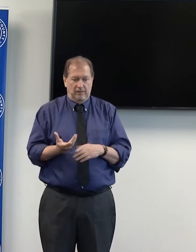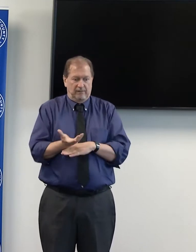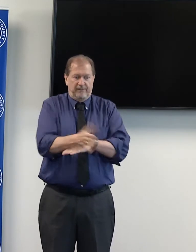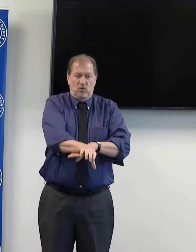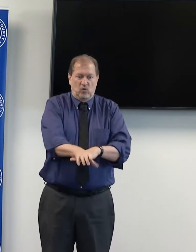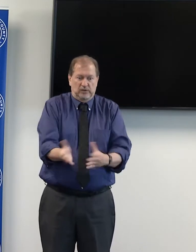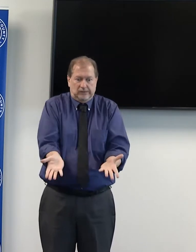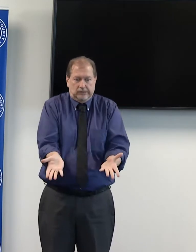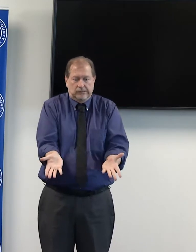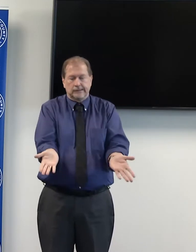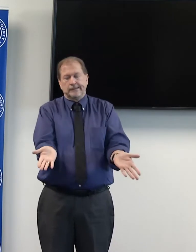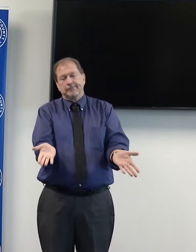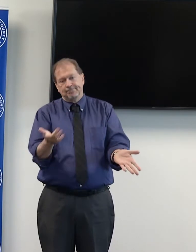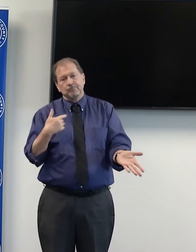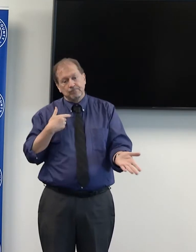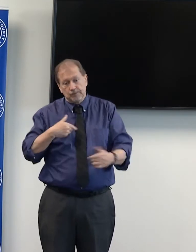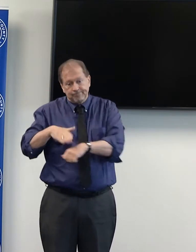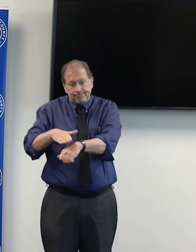address that.